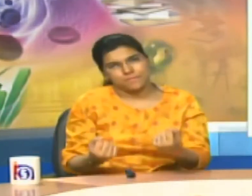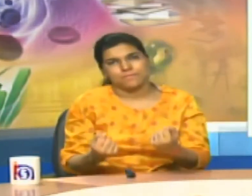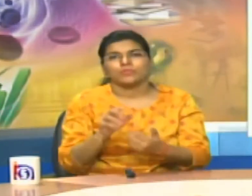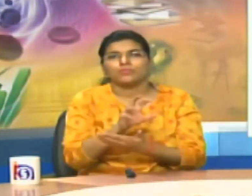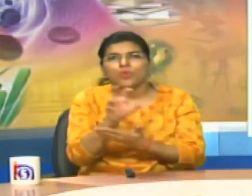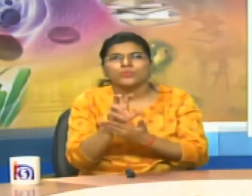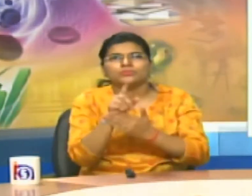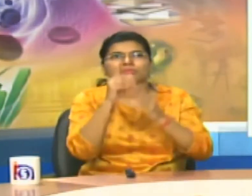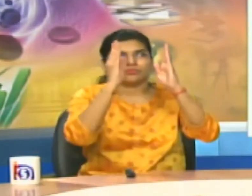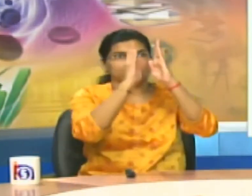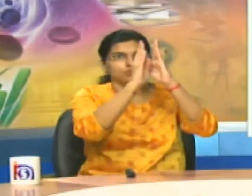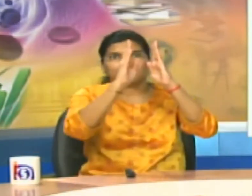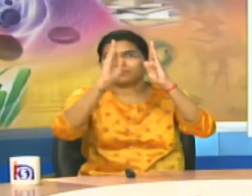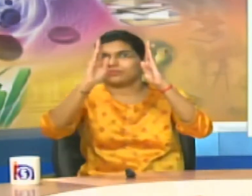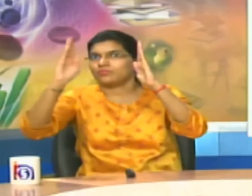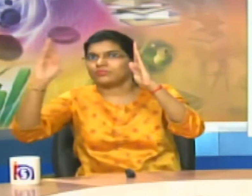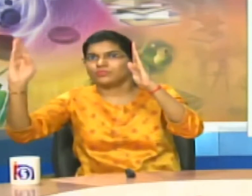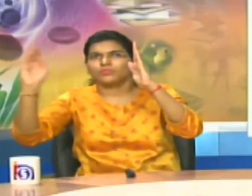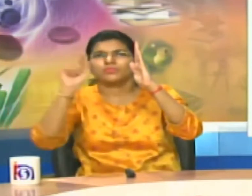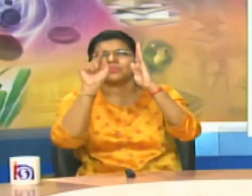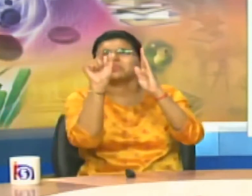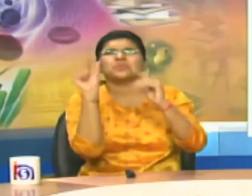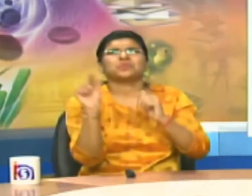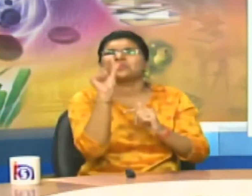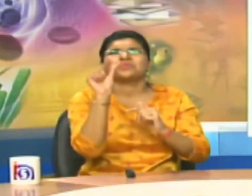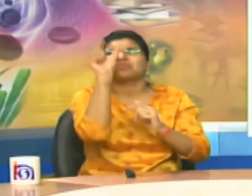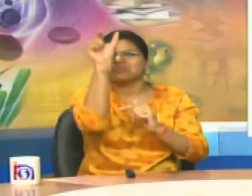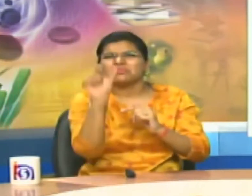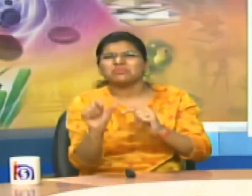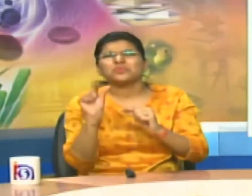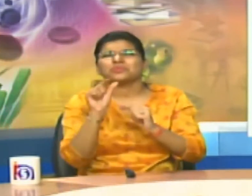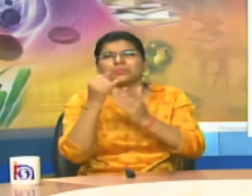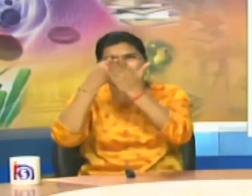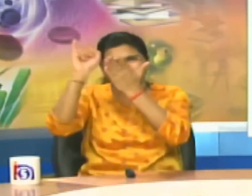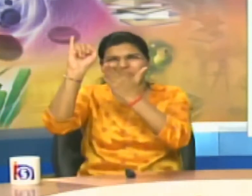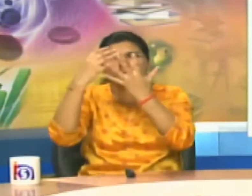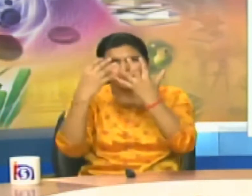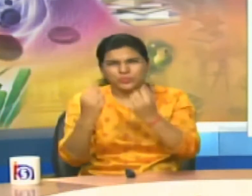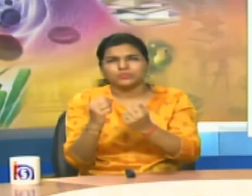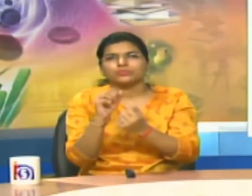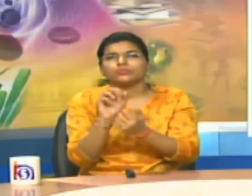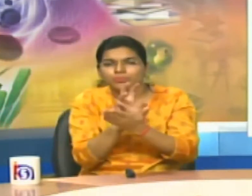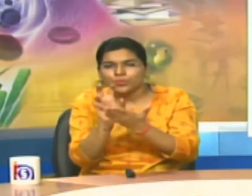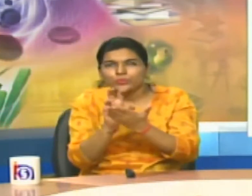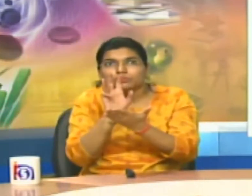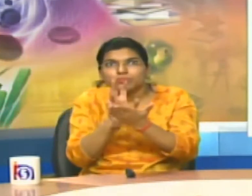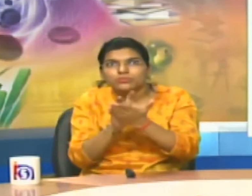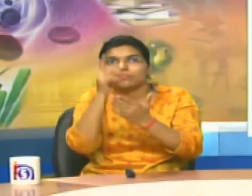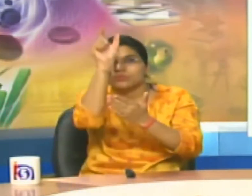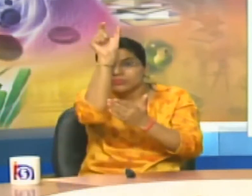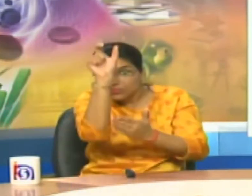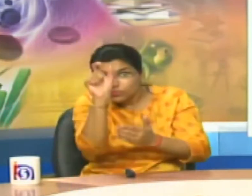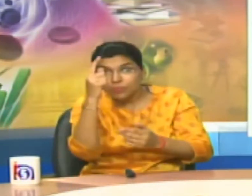a column is possible, deleting a row is possible. There are different rows, different columns.